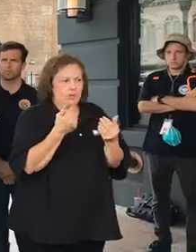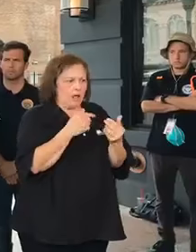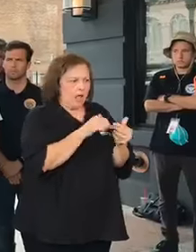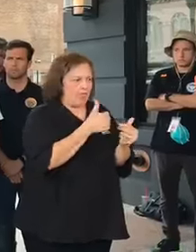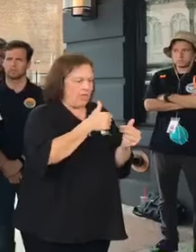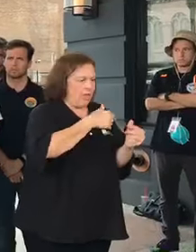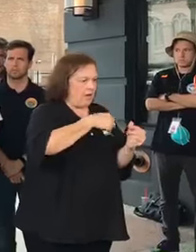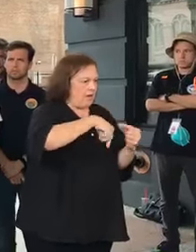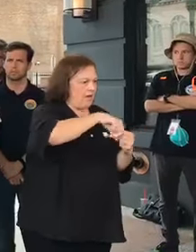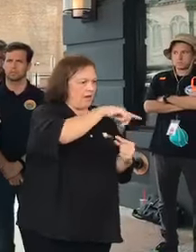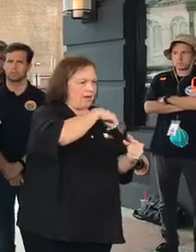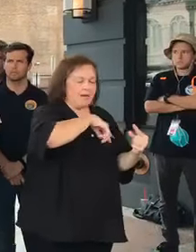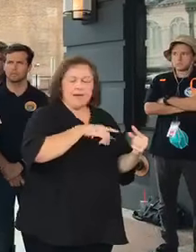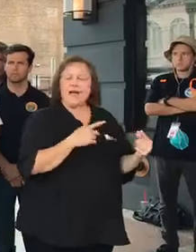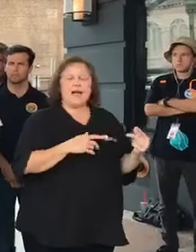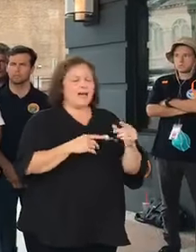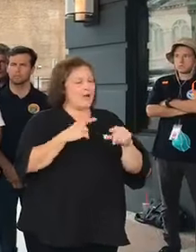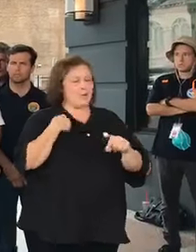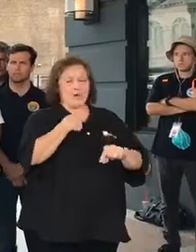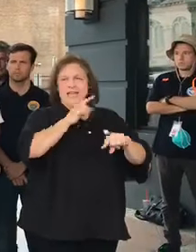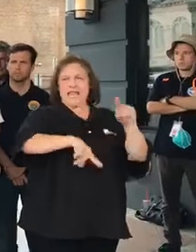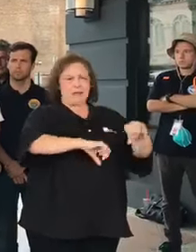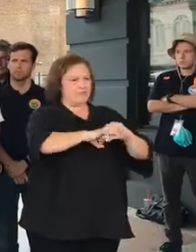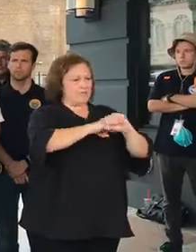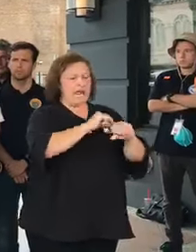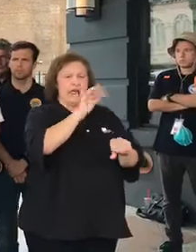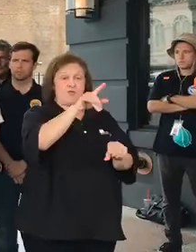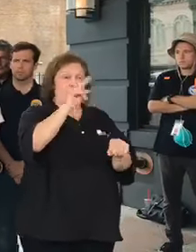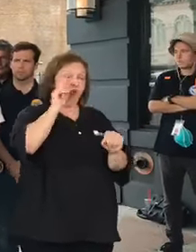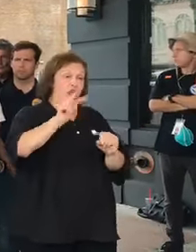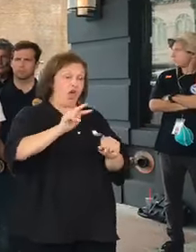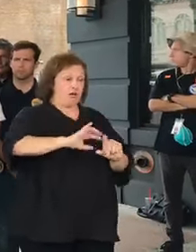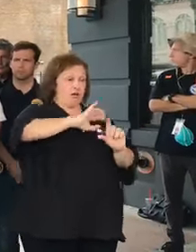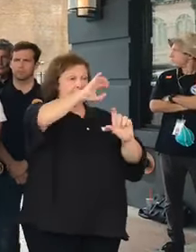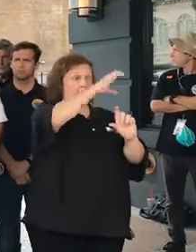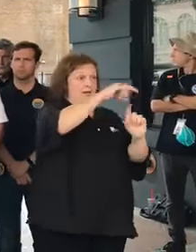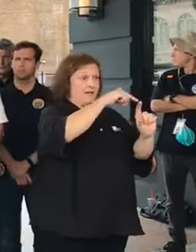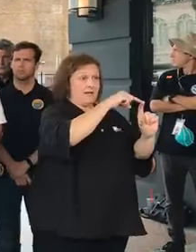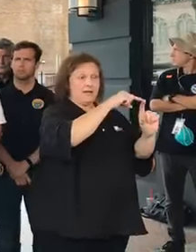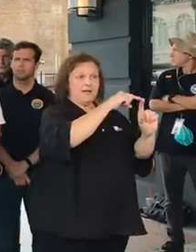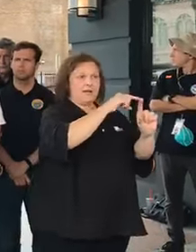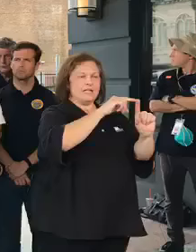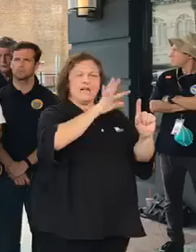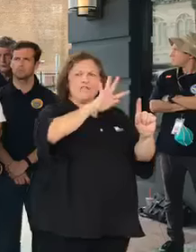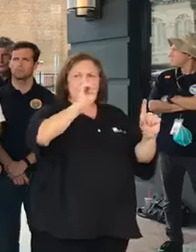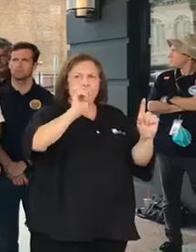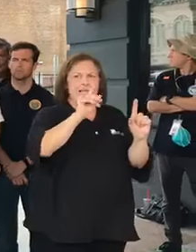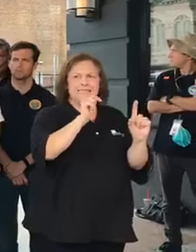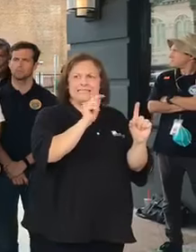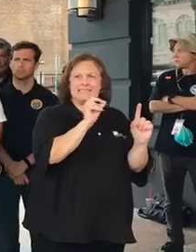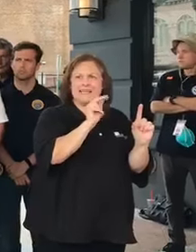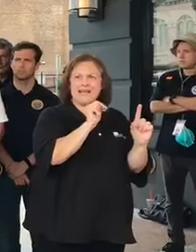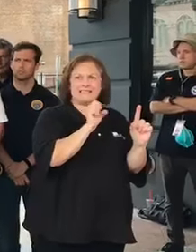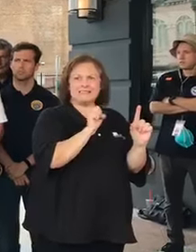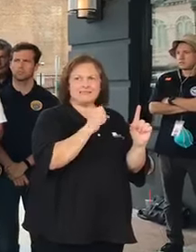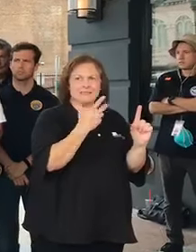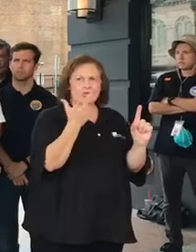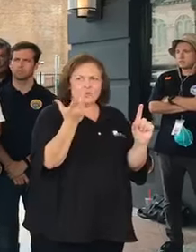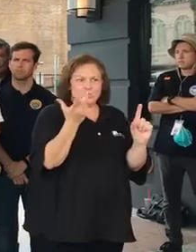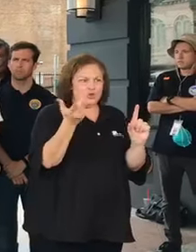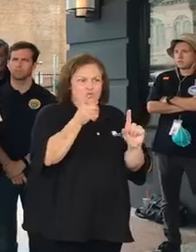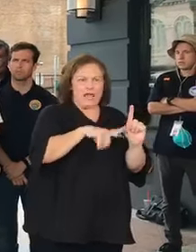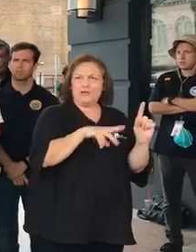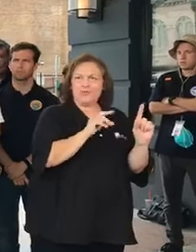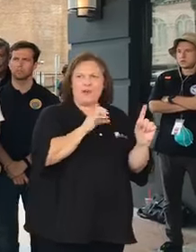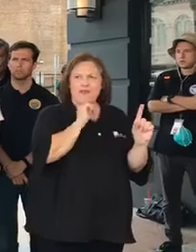area? There's no protection for that thing coming down. One side of it, if you look at that crane shaped like a T, one side of that T is over 40 tons. There's nothing you